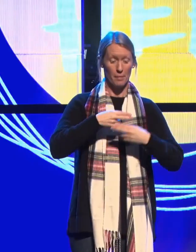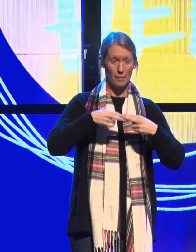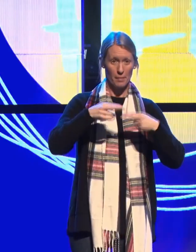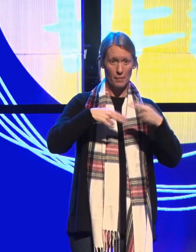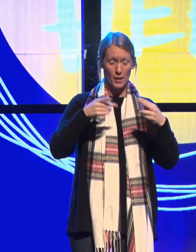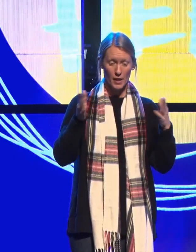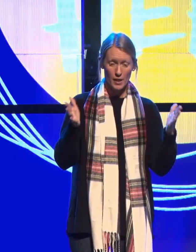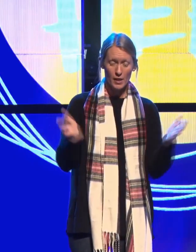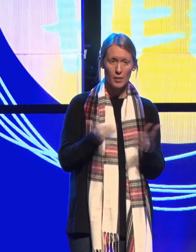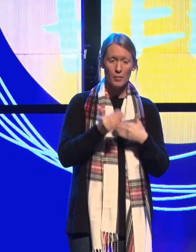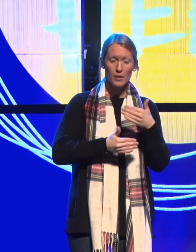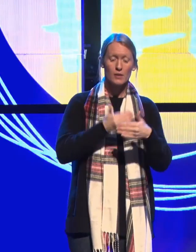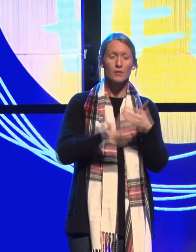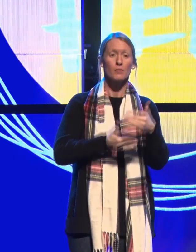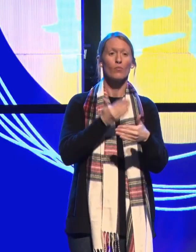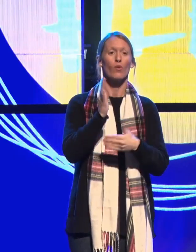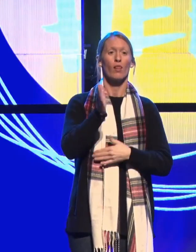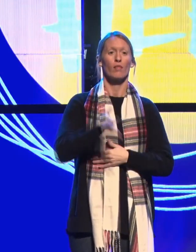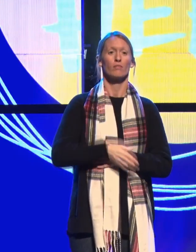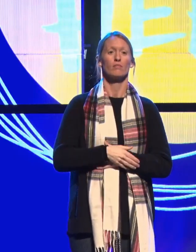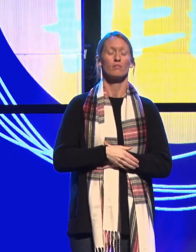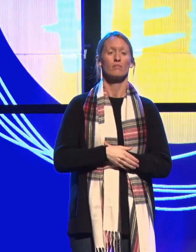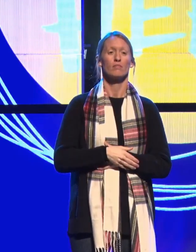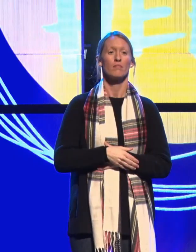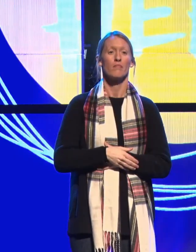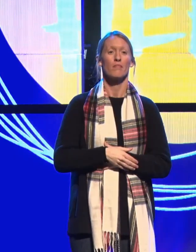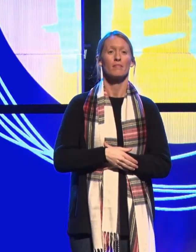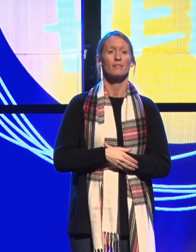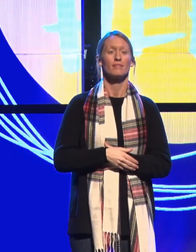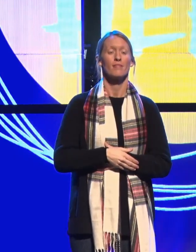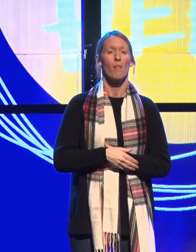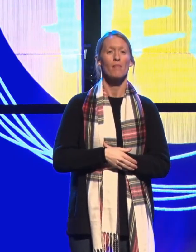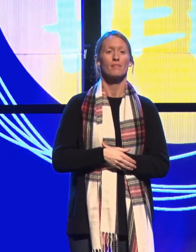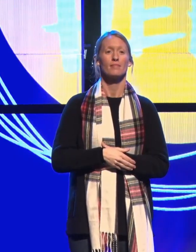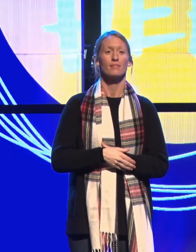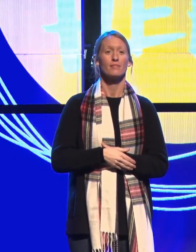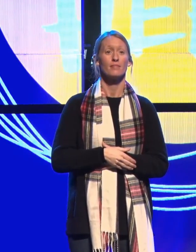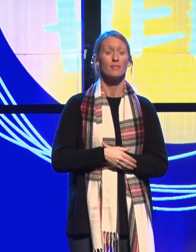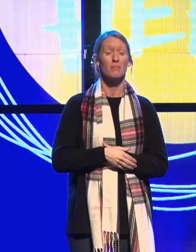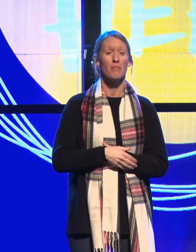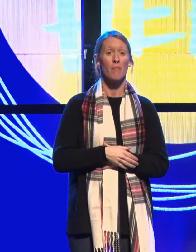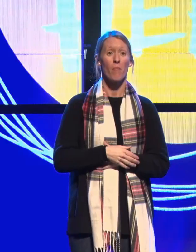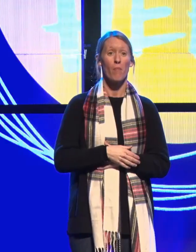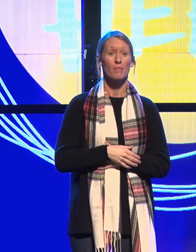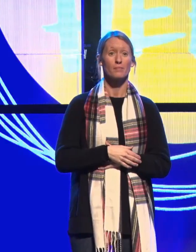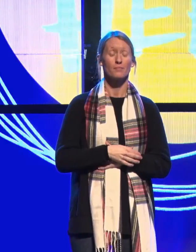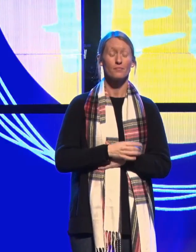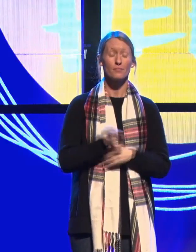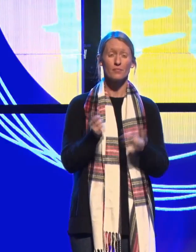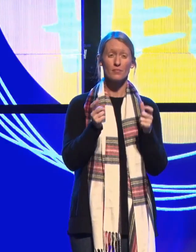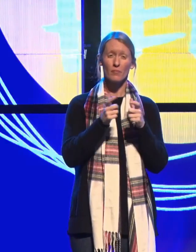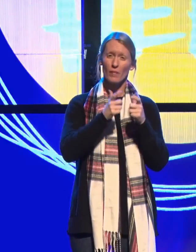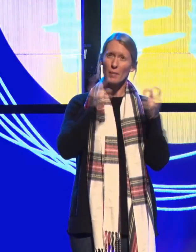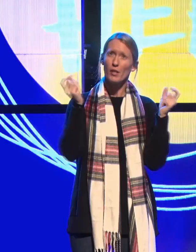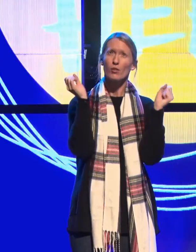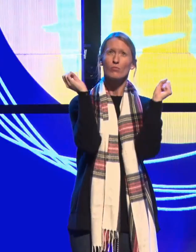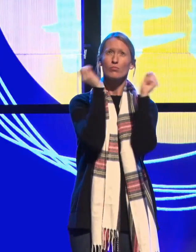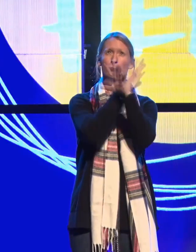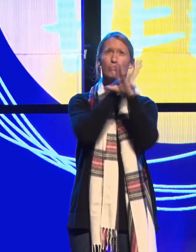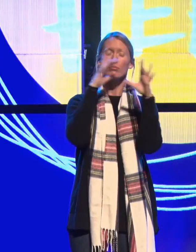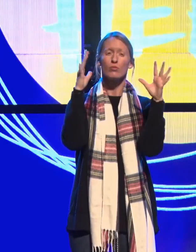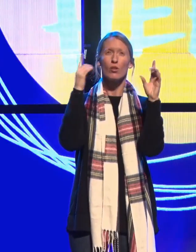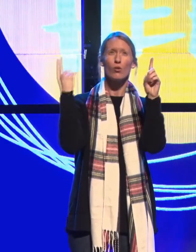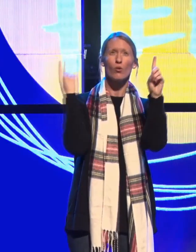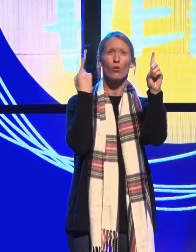you're going to build momentum. And if you're, no matter how, and the bigger the idea, the bigger the dream, the bigger the goal, the